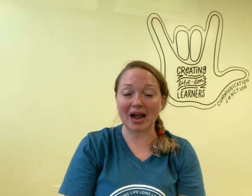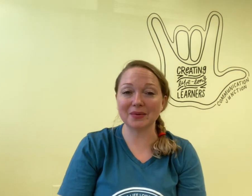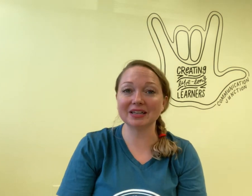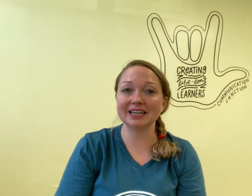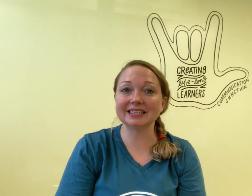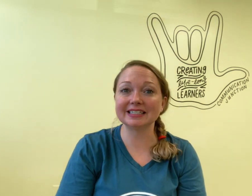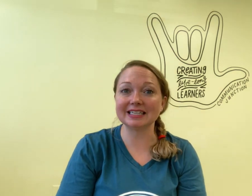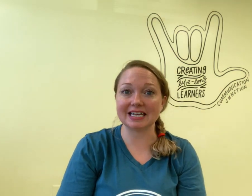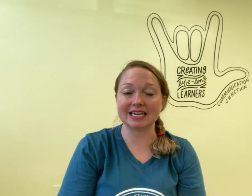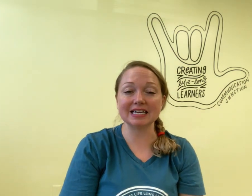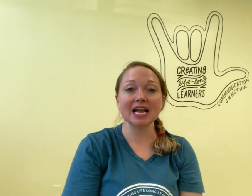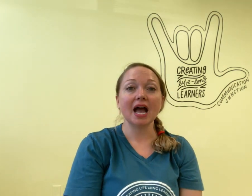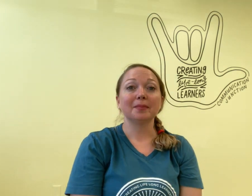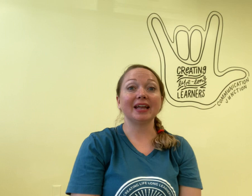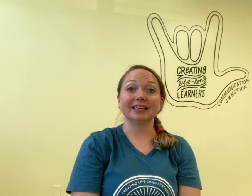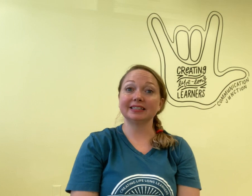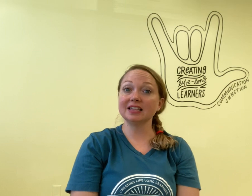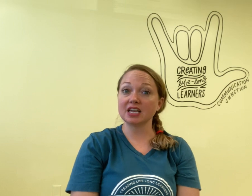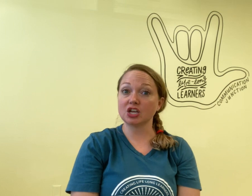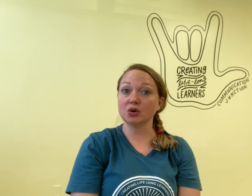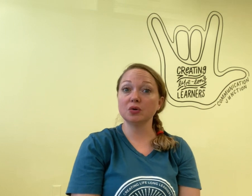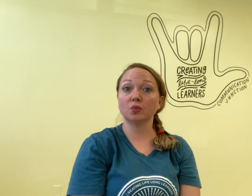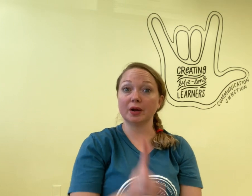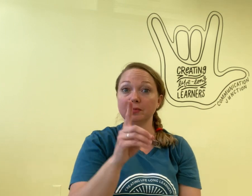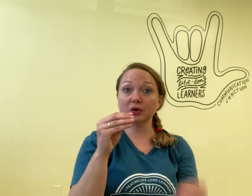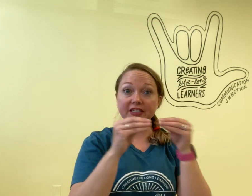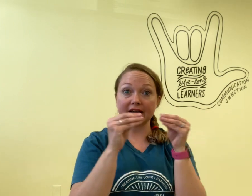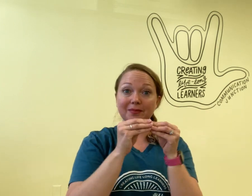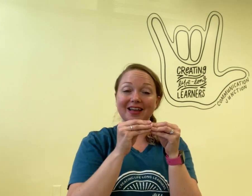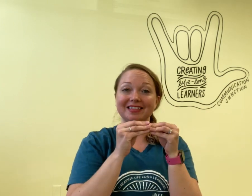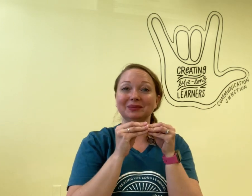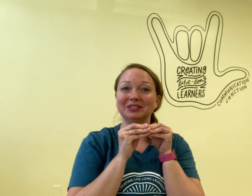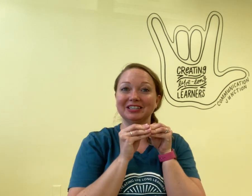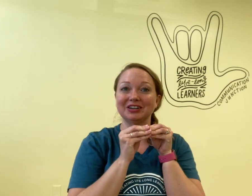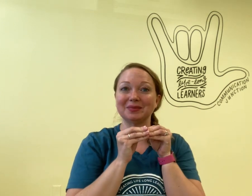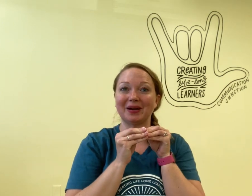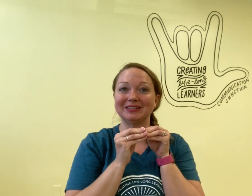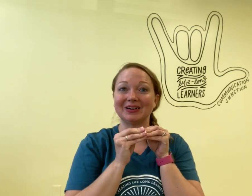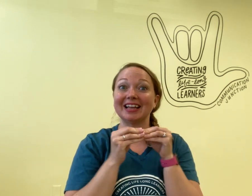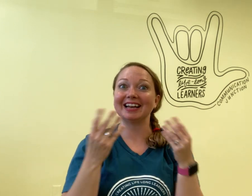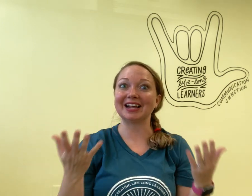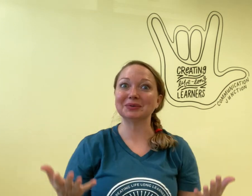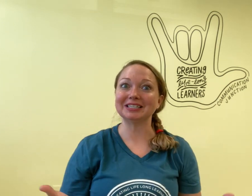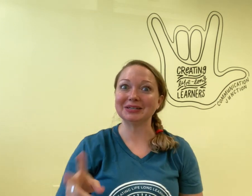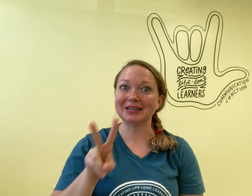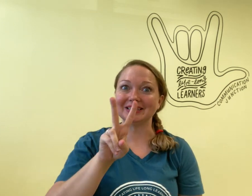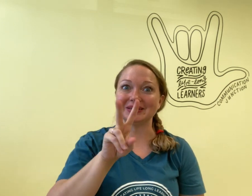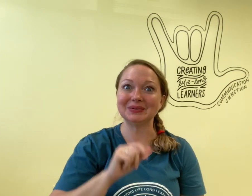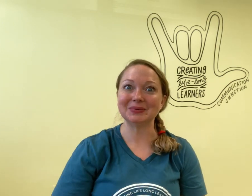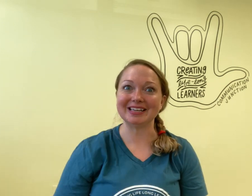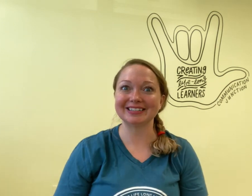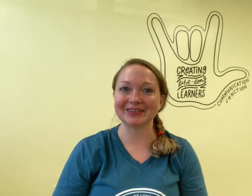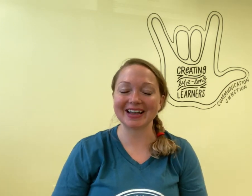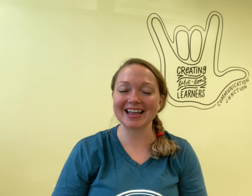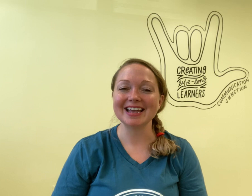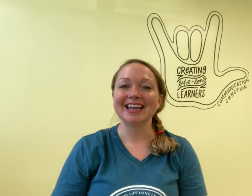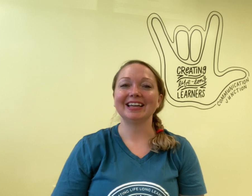would like to sing My Hands Say Thank You one more time, and then we'll sing our goodbye song, and I will see you in 2 weeks, okay? Here we